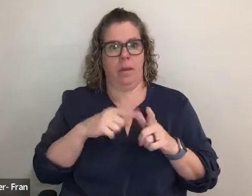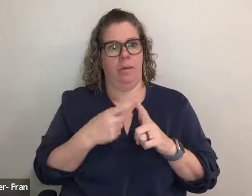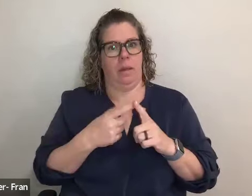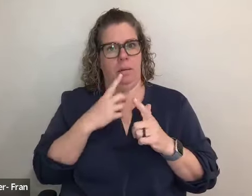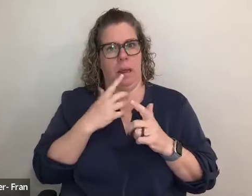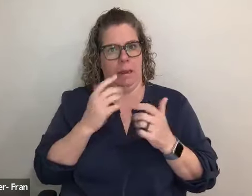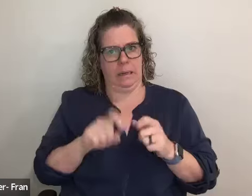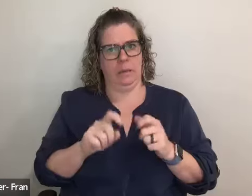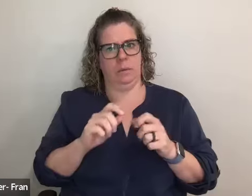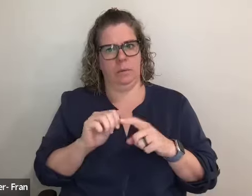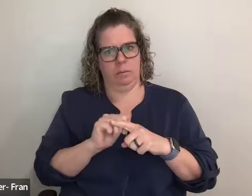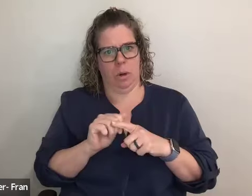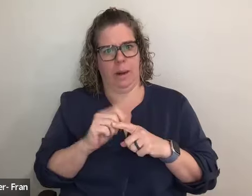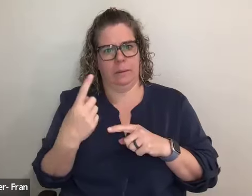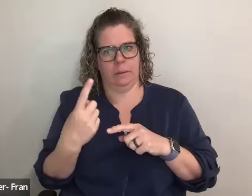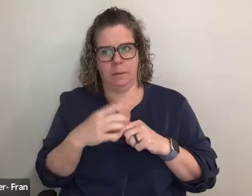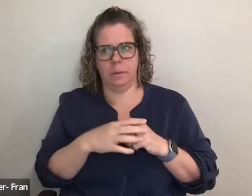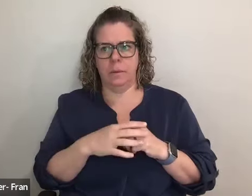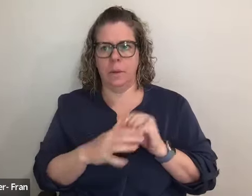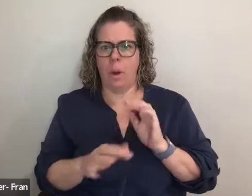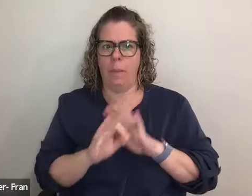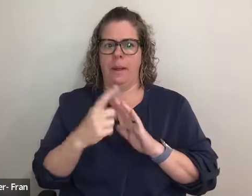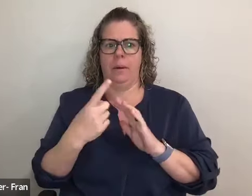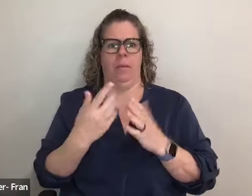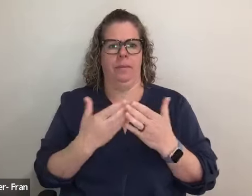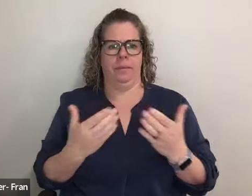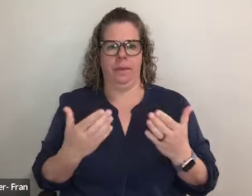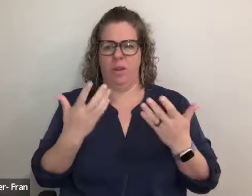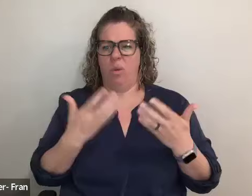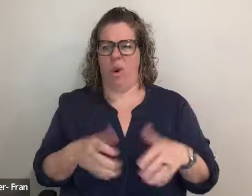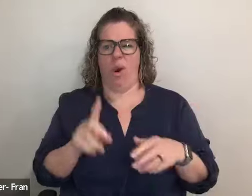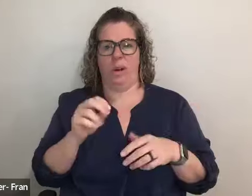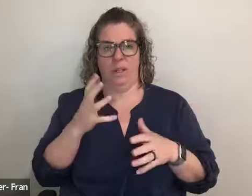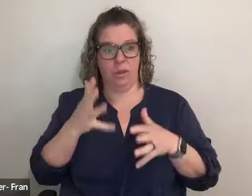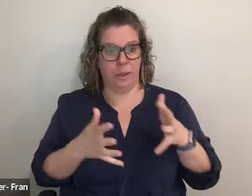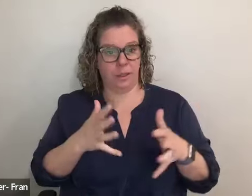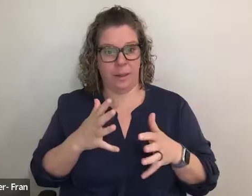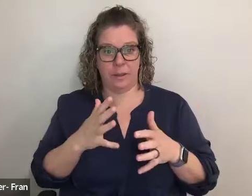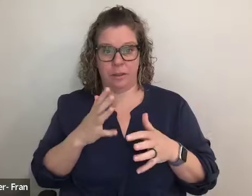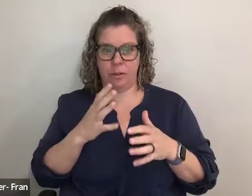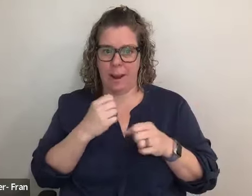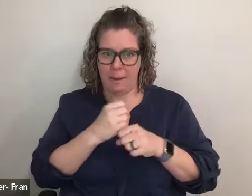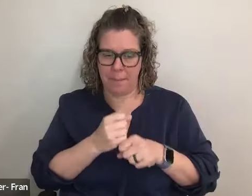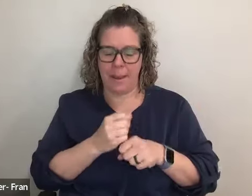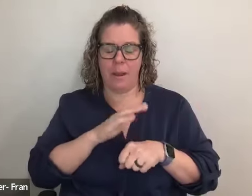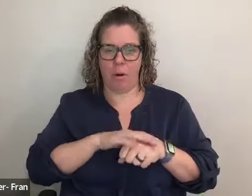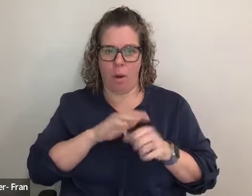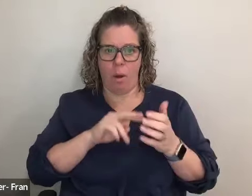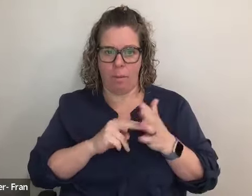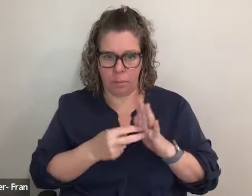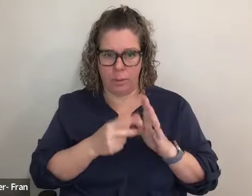and kind of amplify it. So pick one that you already do and make it intentional. And